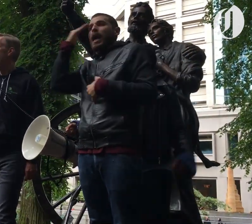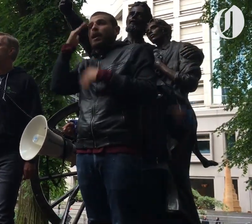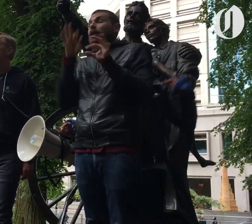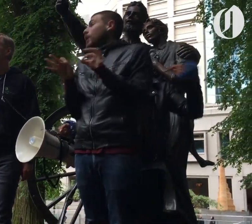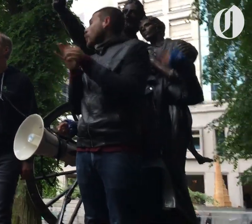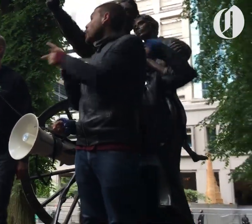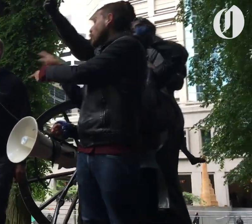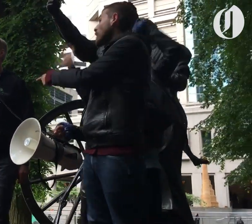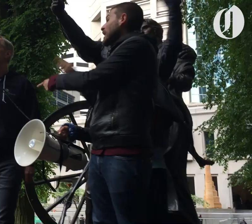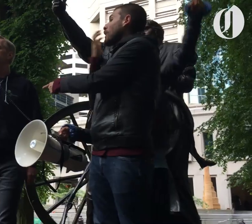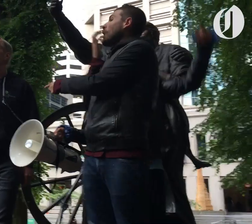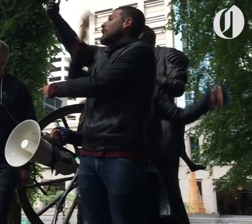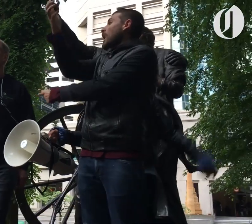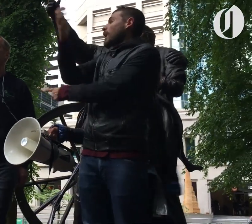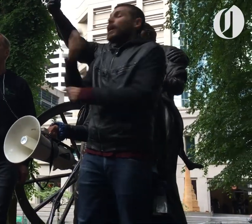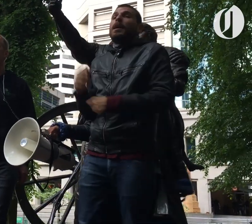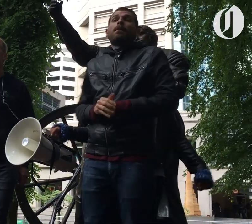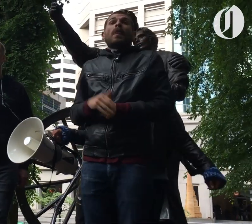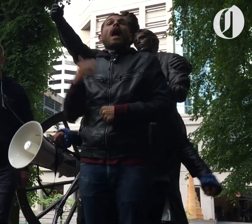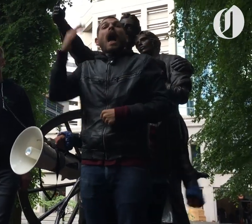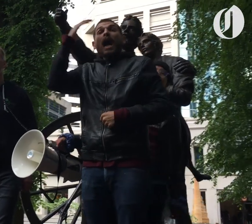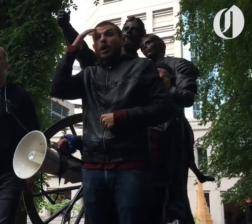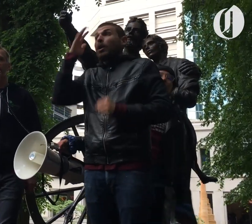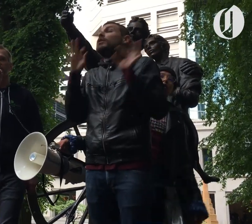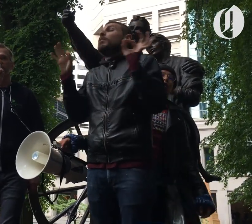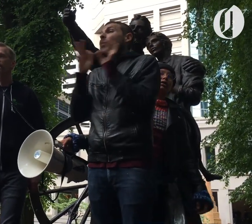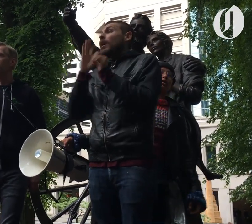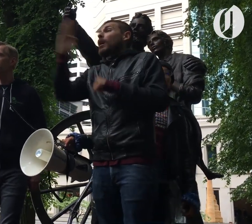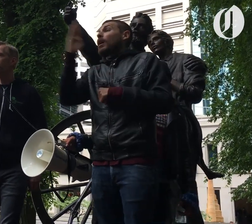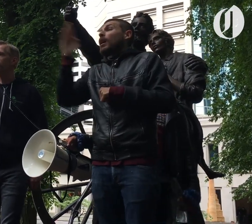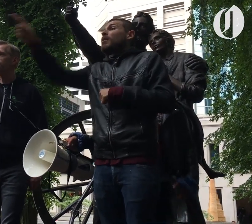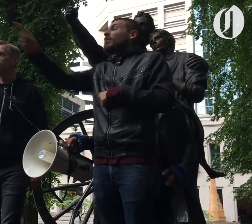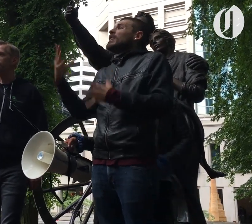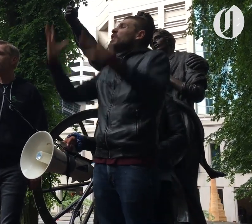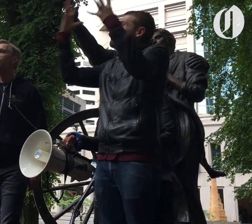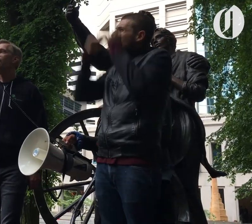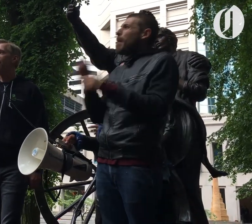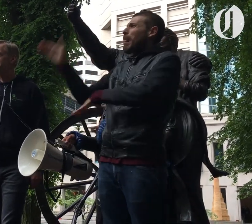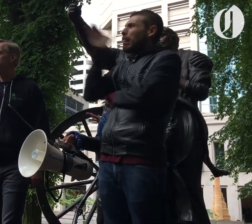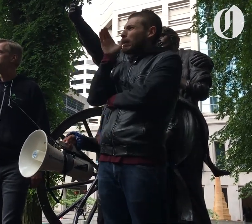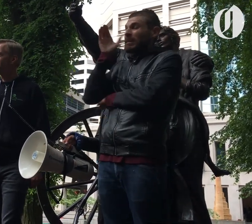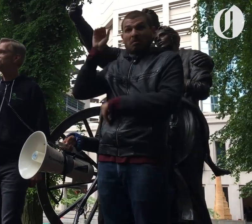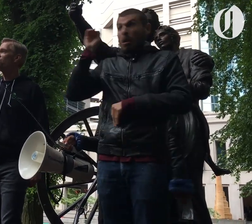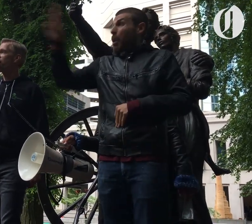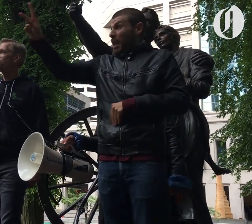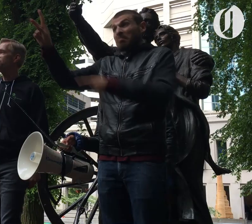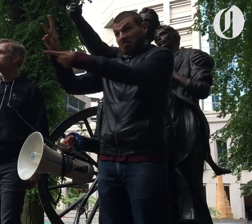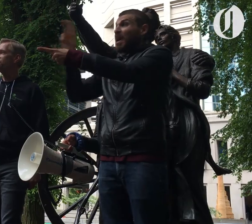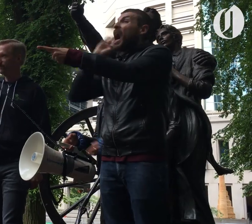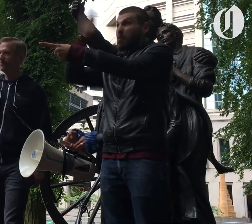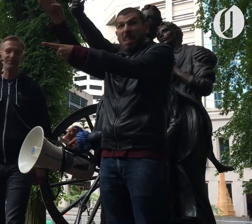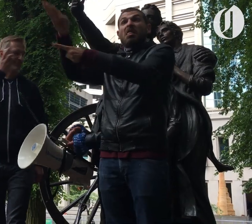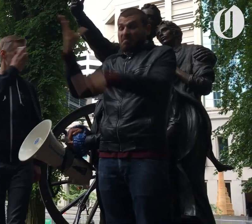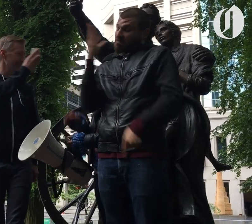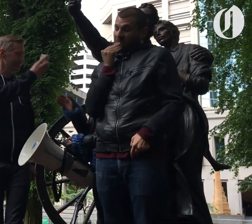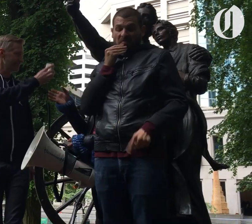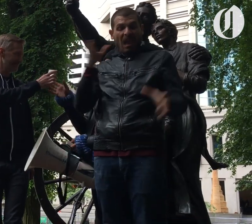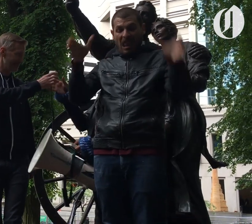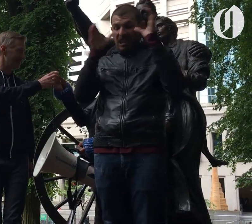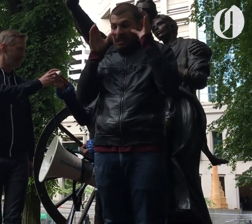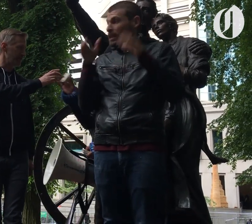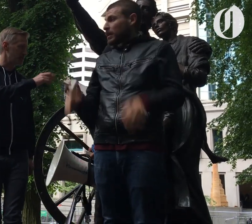to be here and hear directly the demands. And I appreciate it. And that's exactly what I'm going to do.